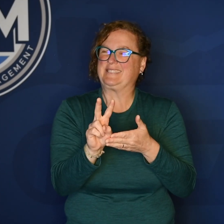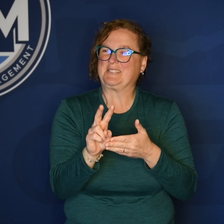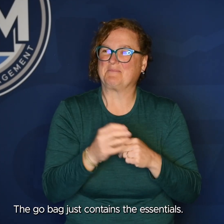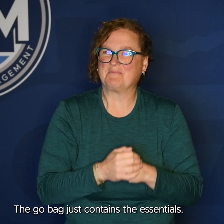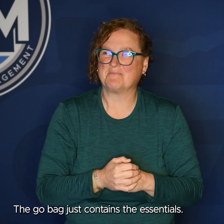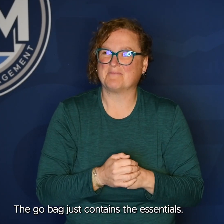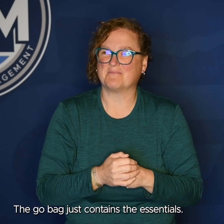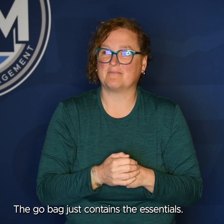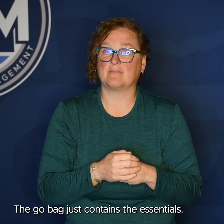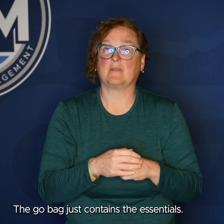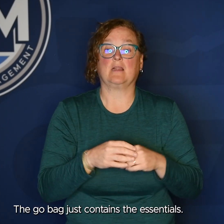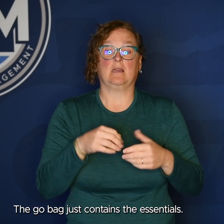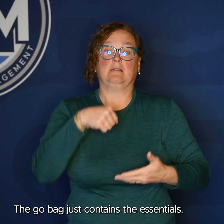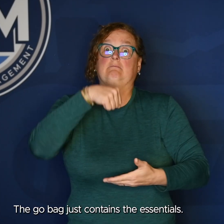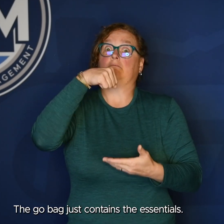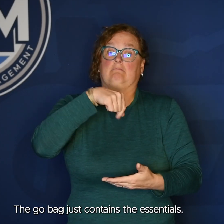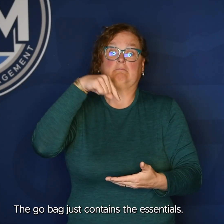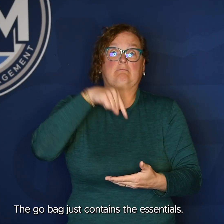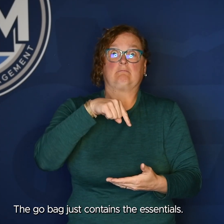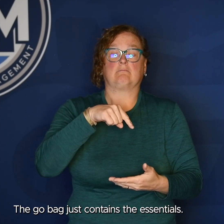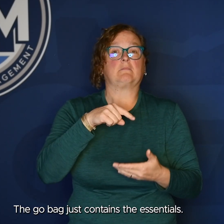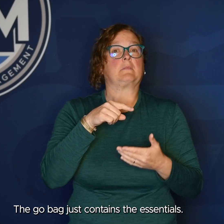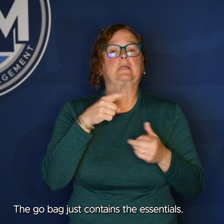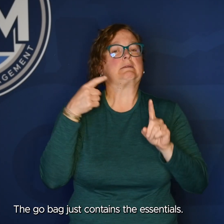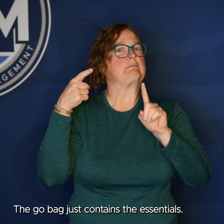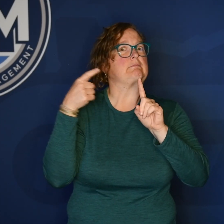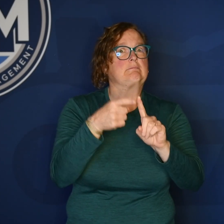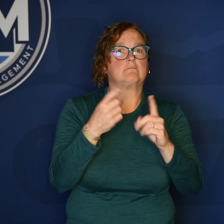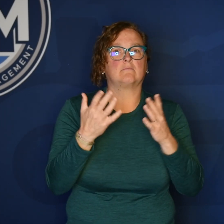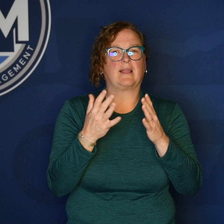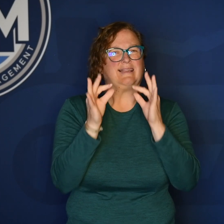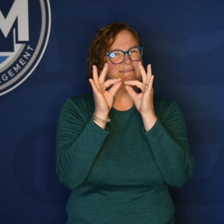The go bag just contains the essentials.